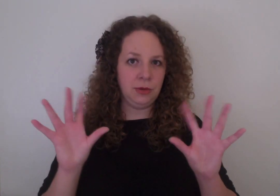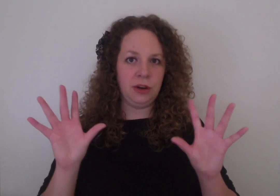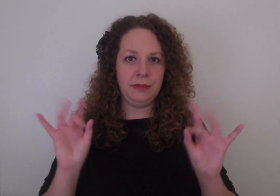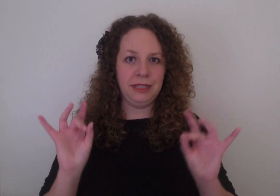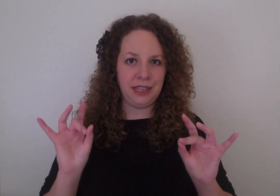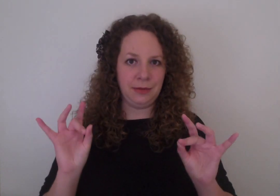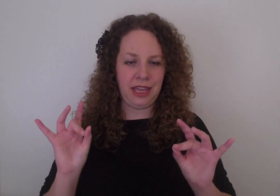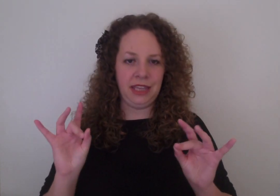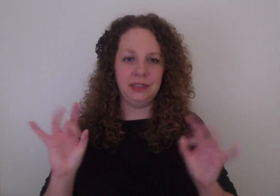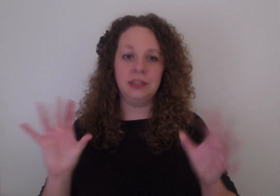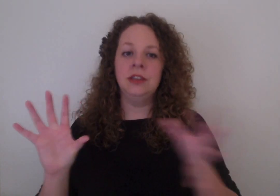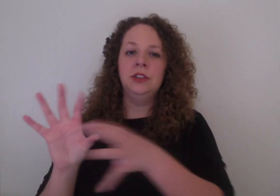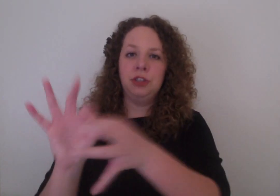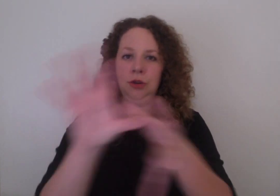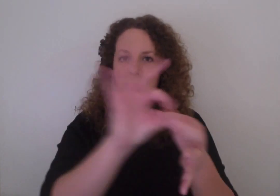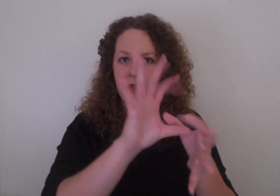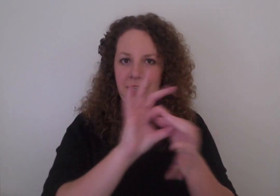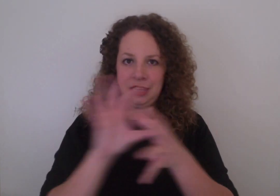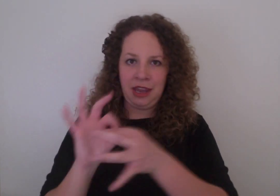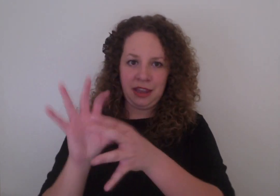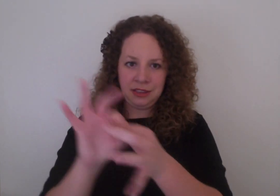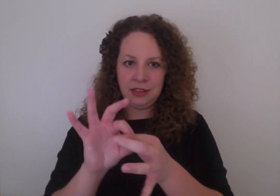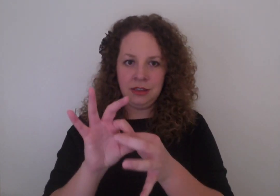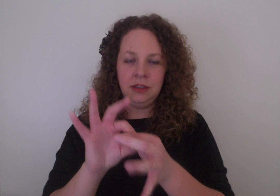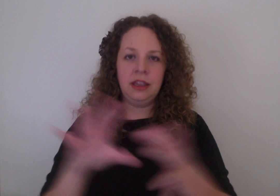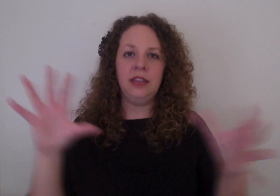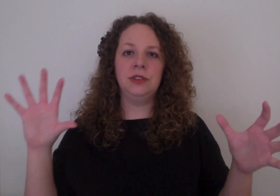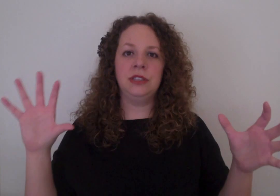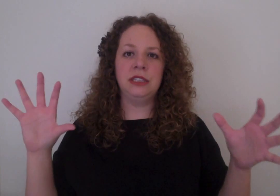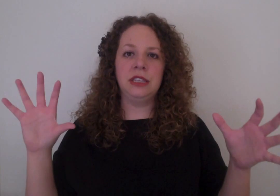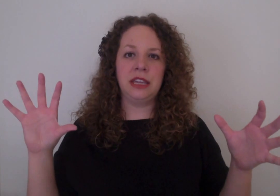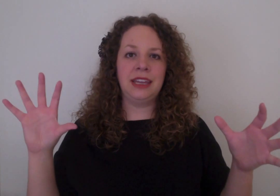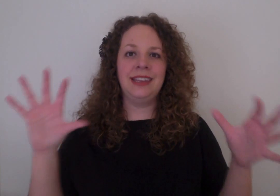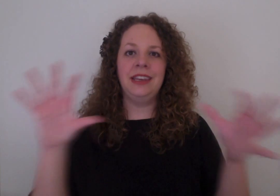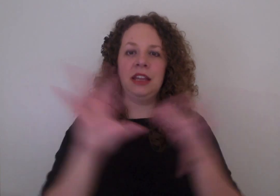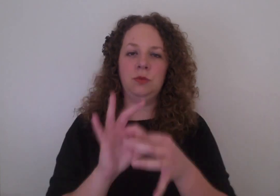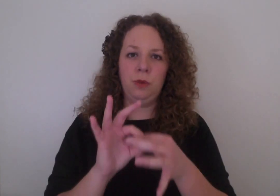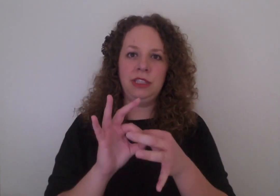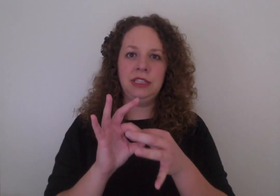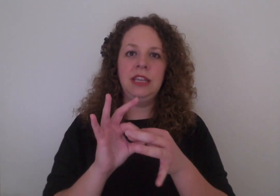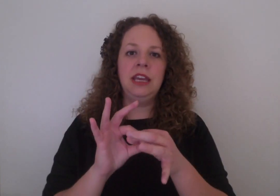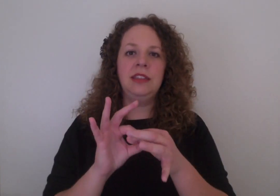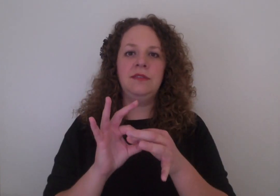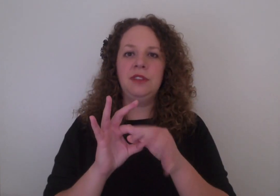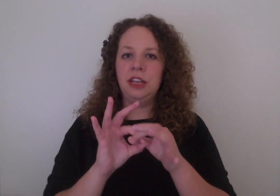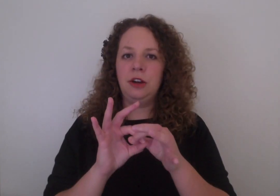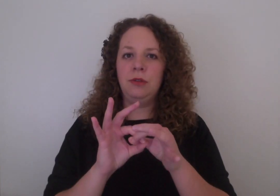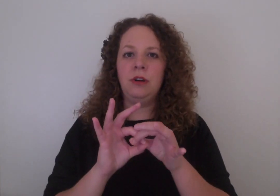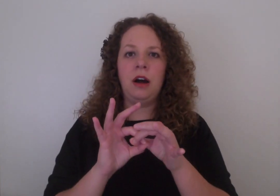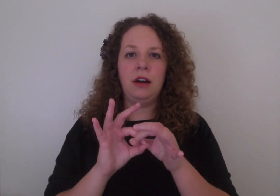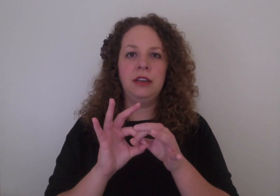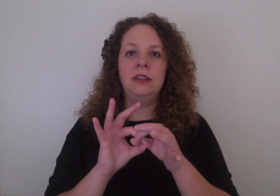can be signed with 8s. So connect. Okay, so this is the sign connect once. In the video on